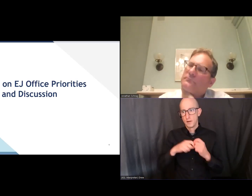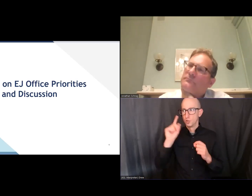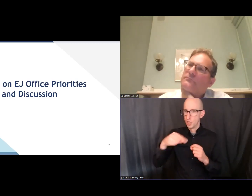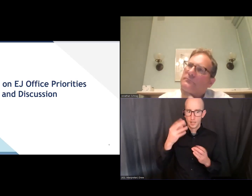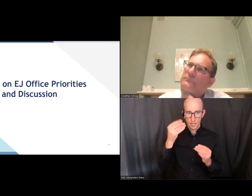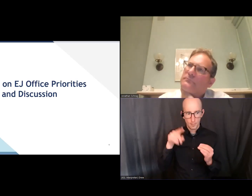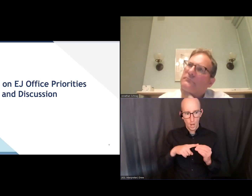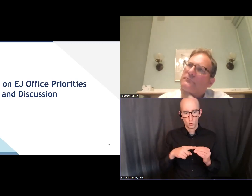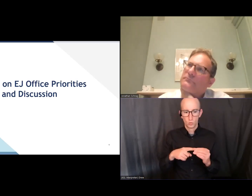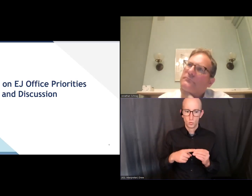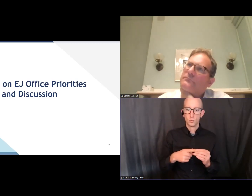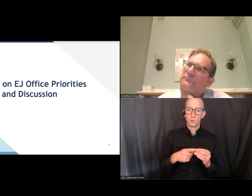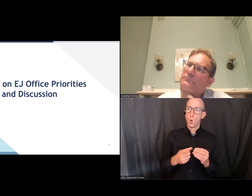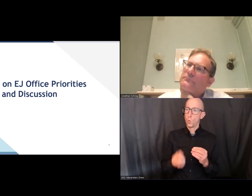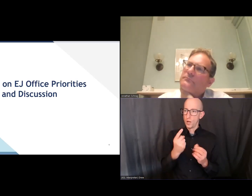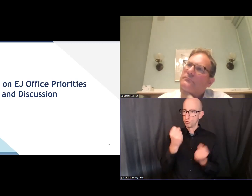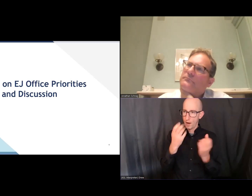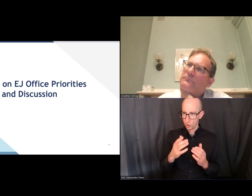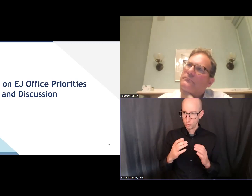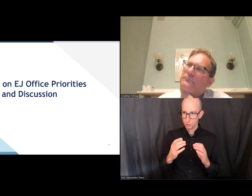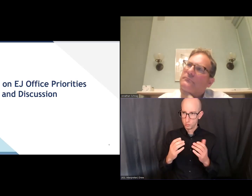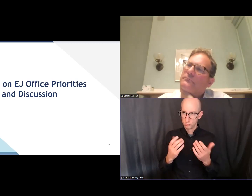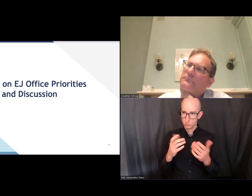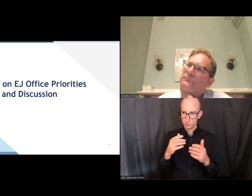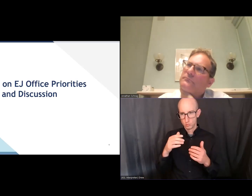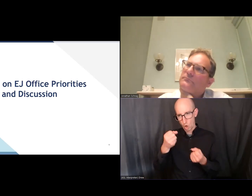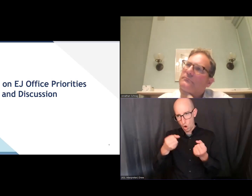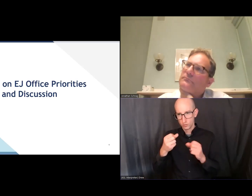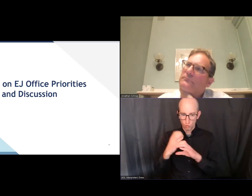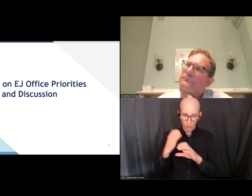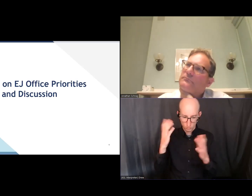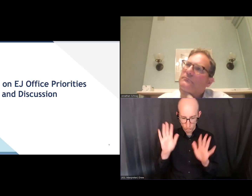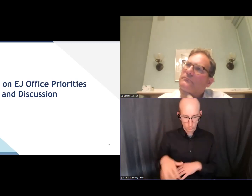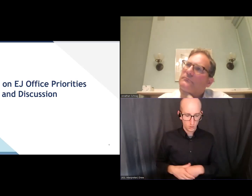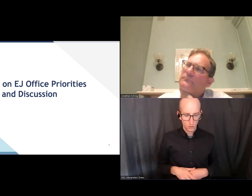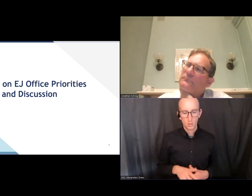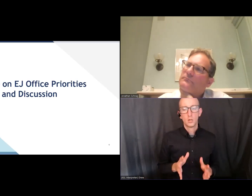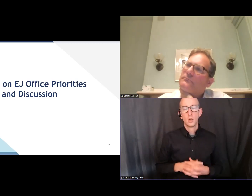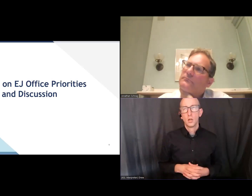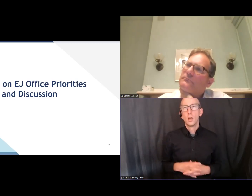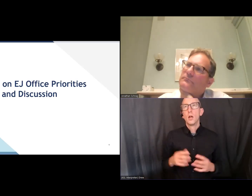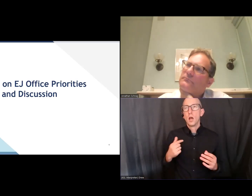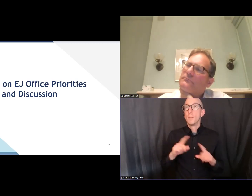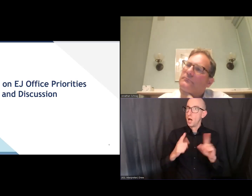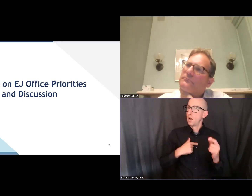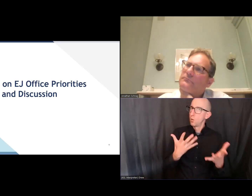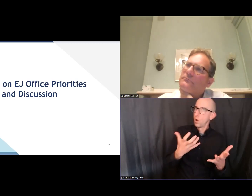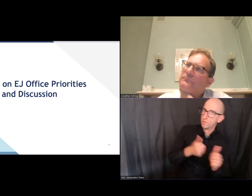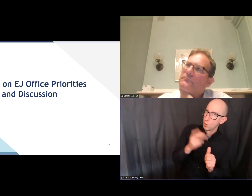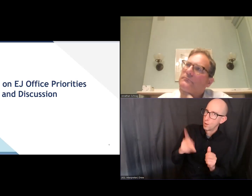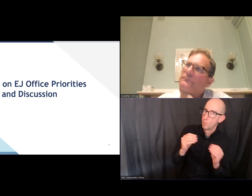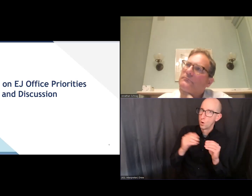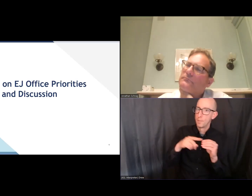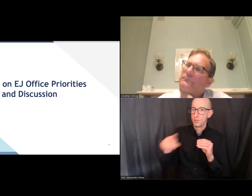occupancy vehicles. But I have one, I would love to follow up more about this, but